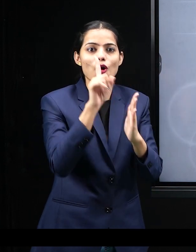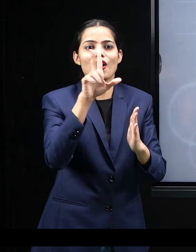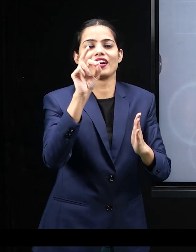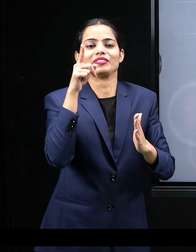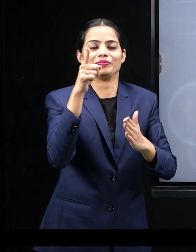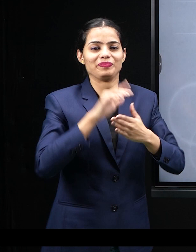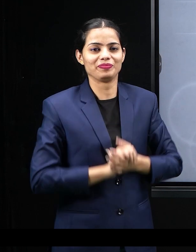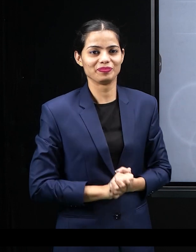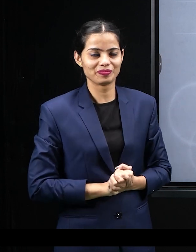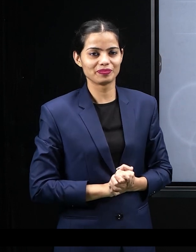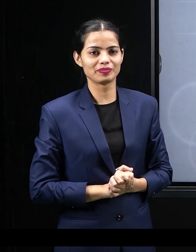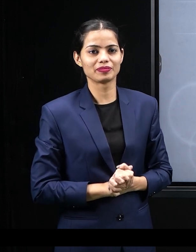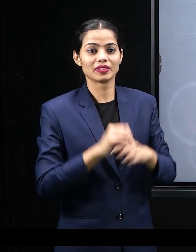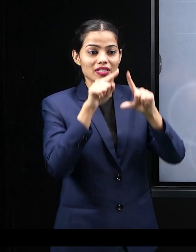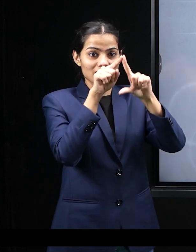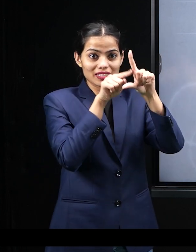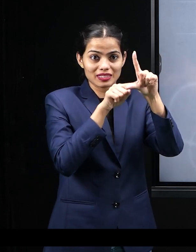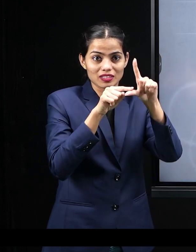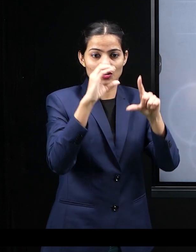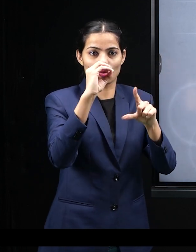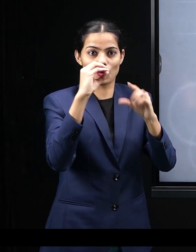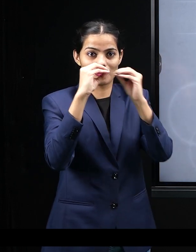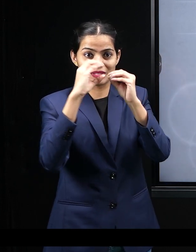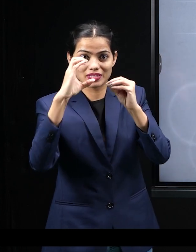Angle OBC is equal to 90 degree.